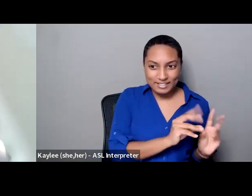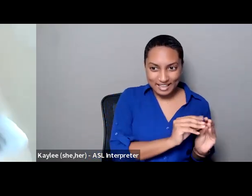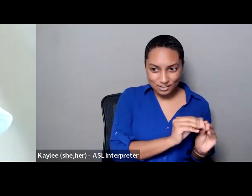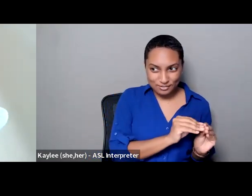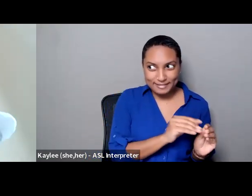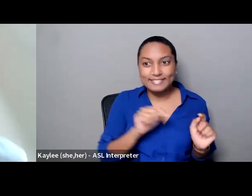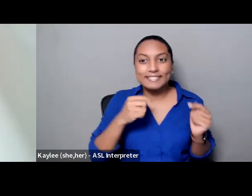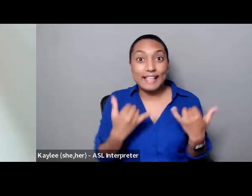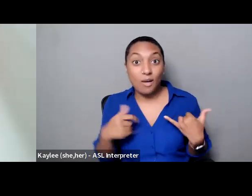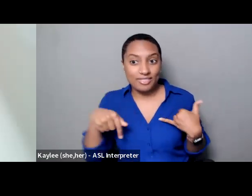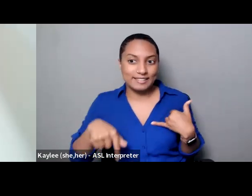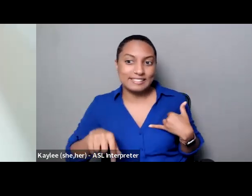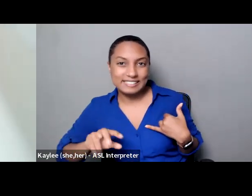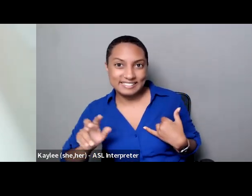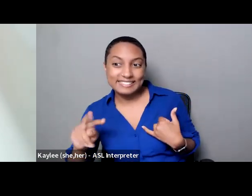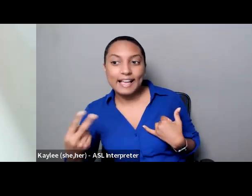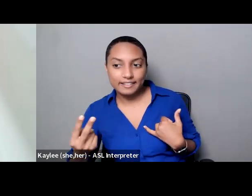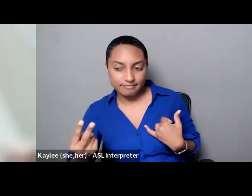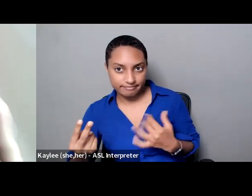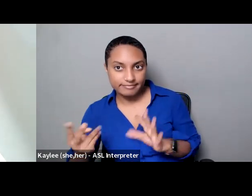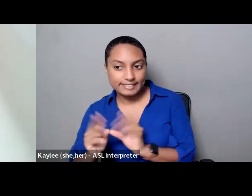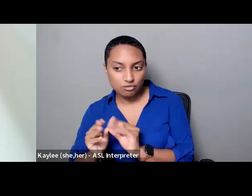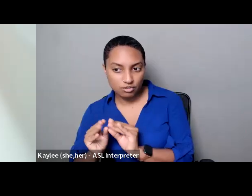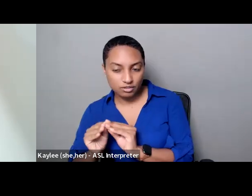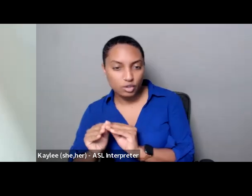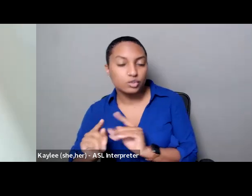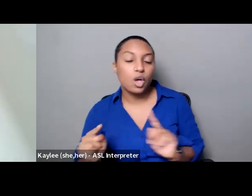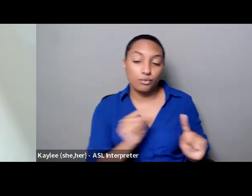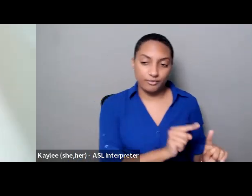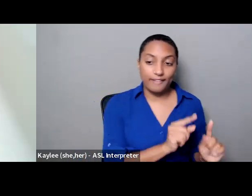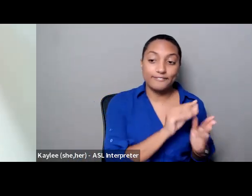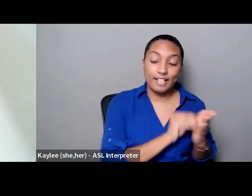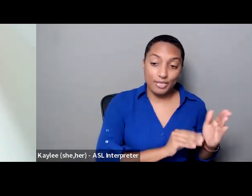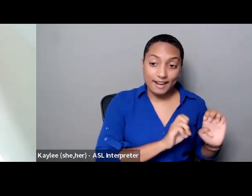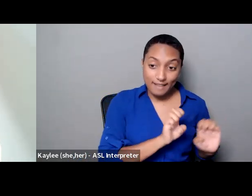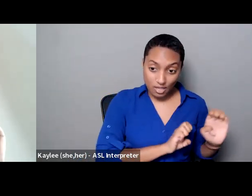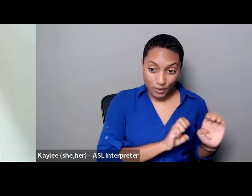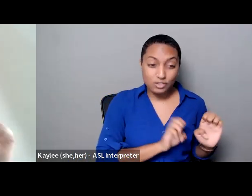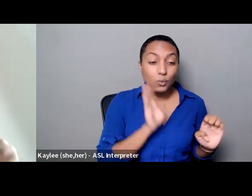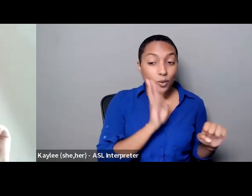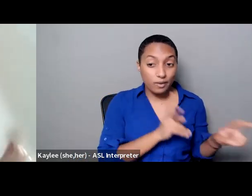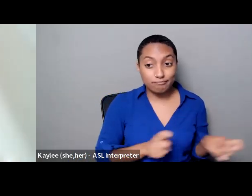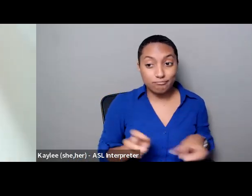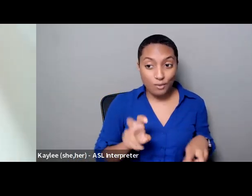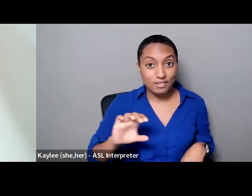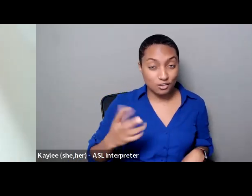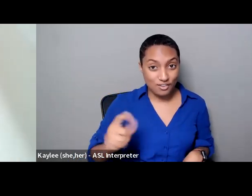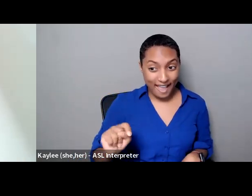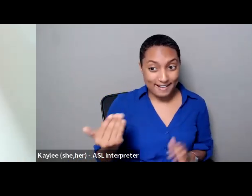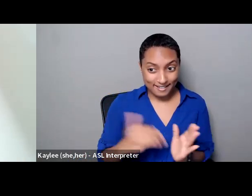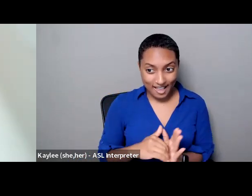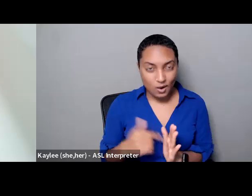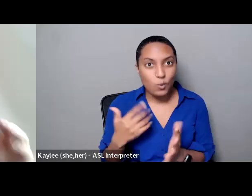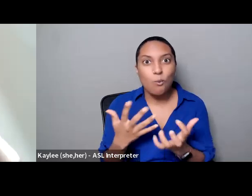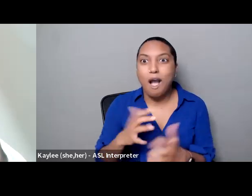now. Make sure that you fill out that evaluation. We will repost it in the chat because we want all the feedback we can